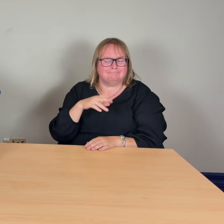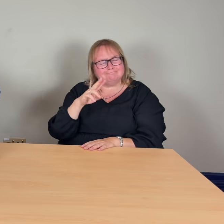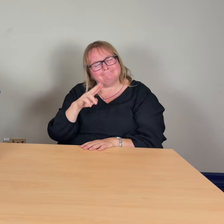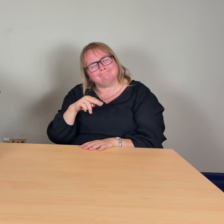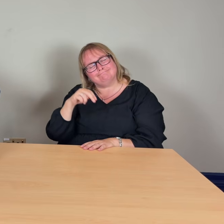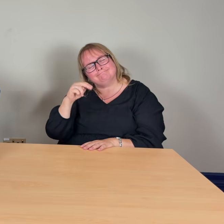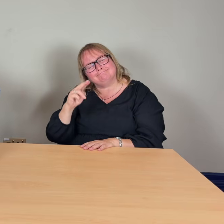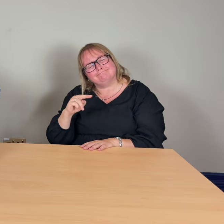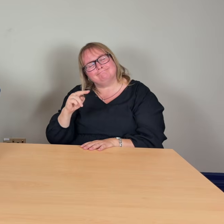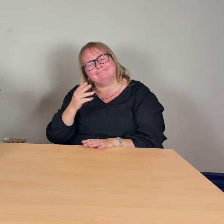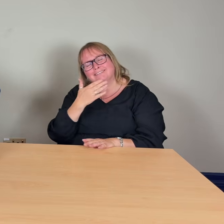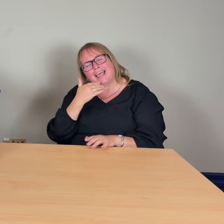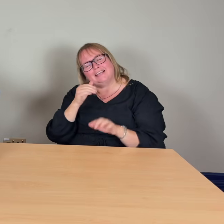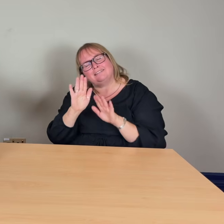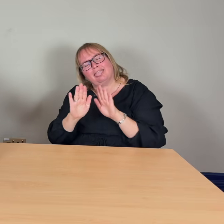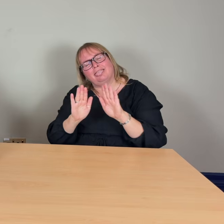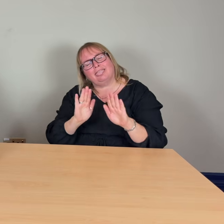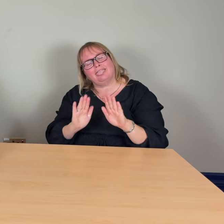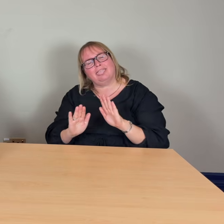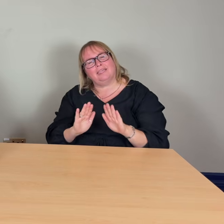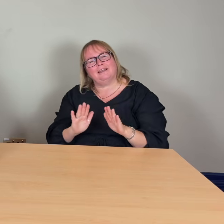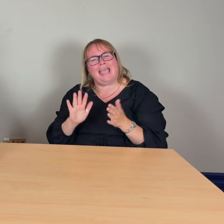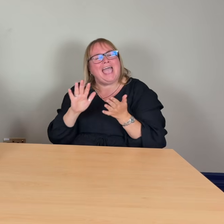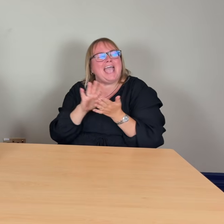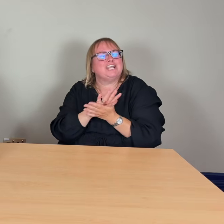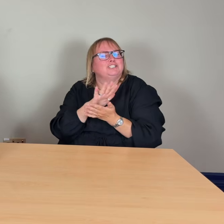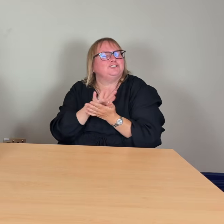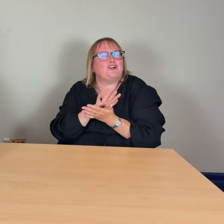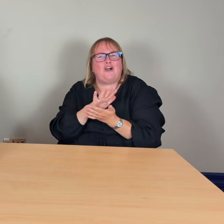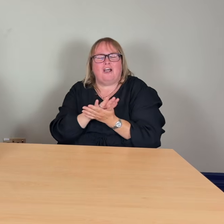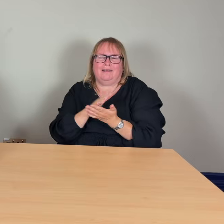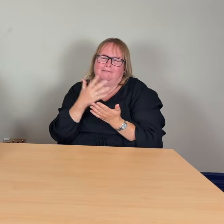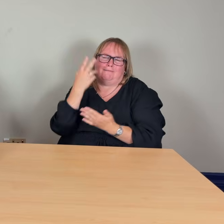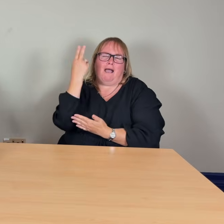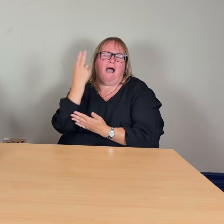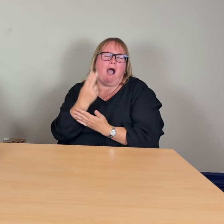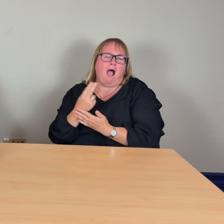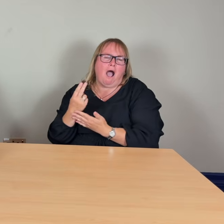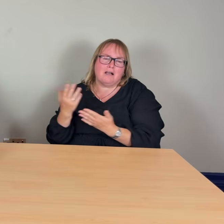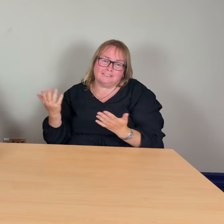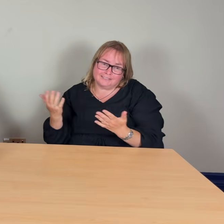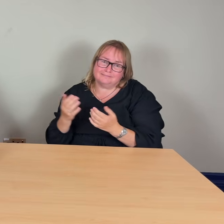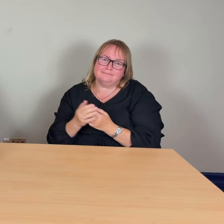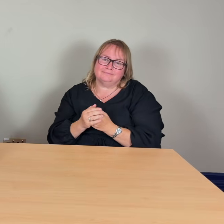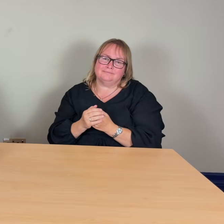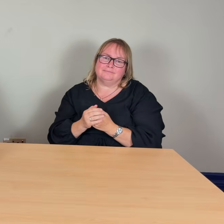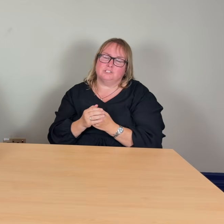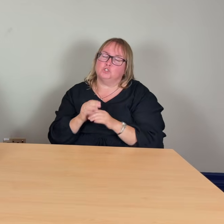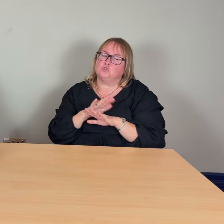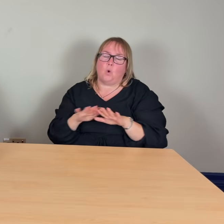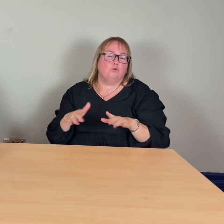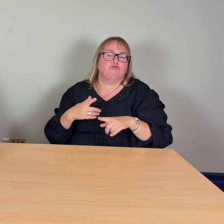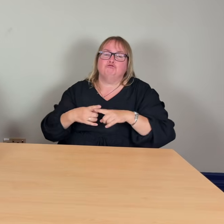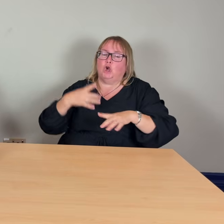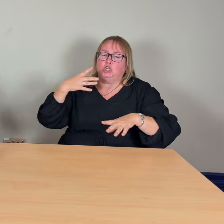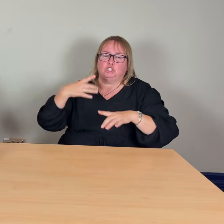lantern, and part of the enjoyment with anything with art is it should never be done in a hurry.